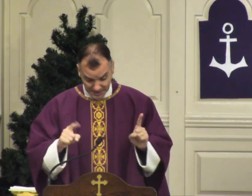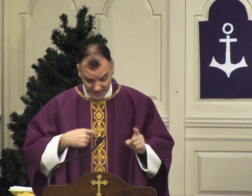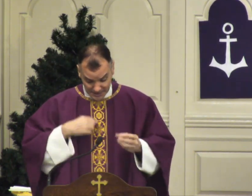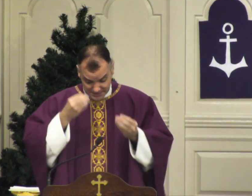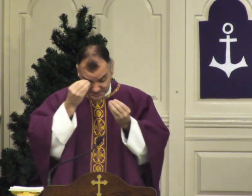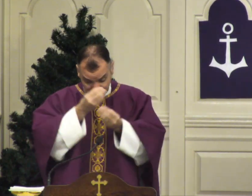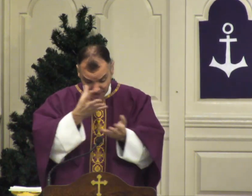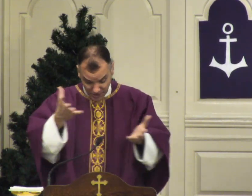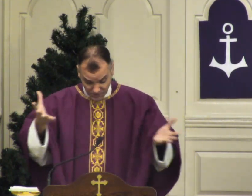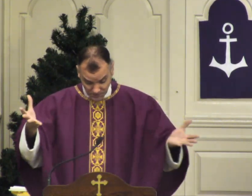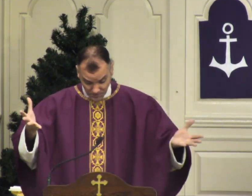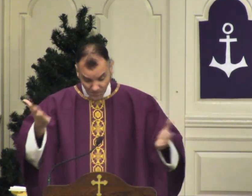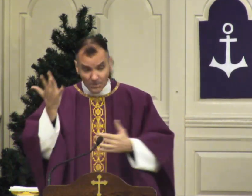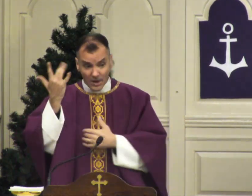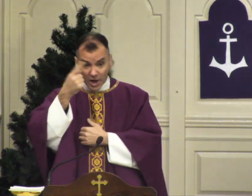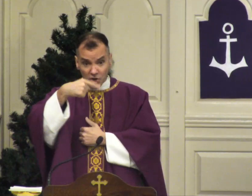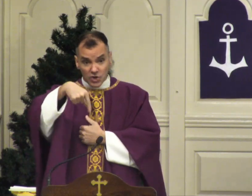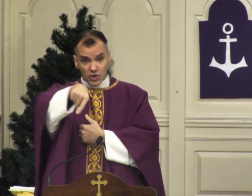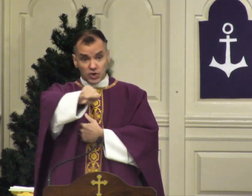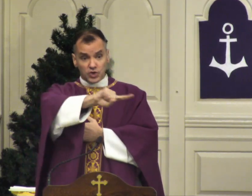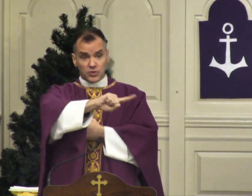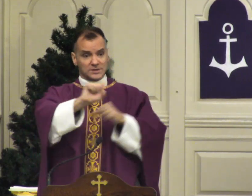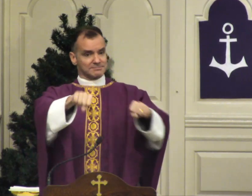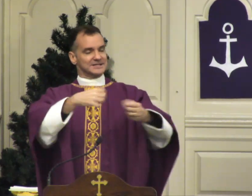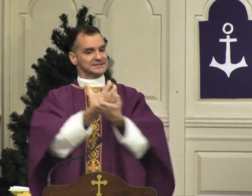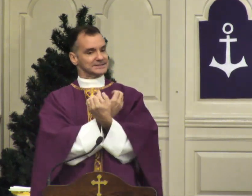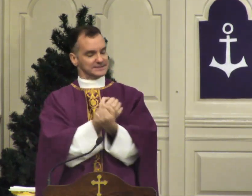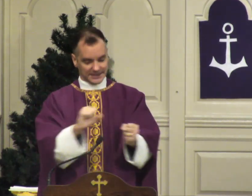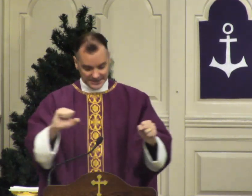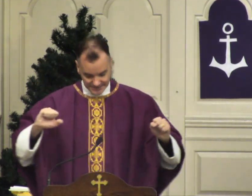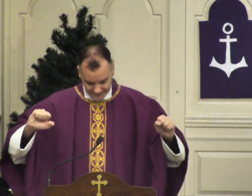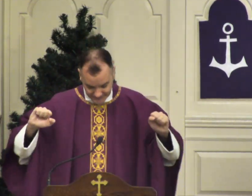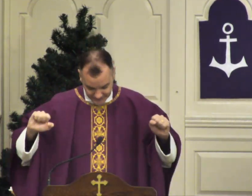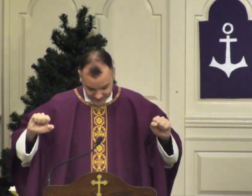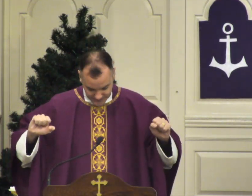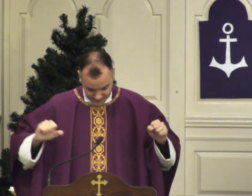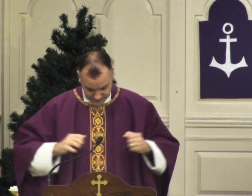but I say this so that you may be saved.